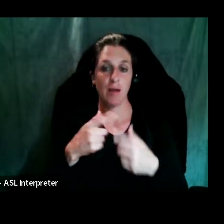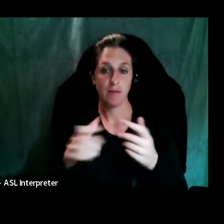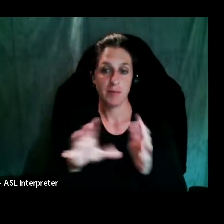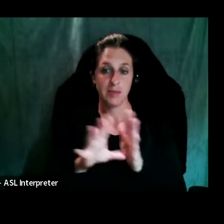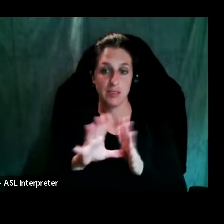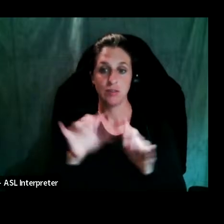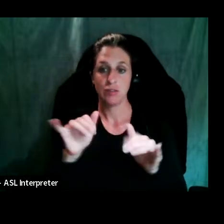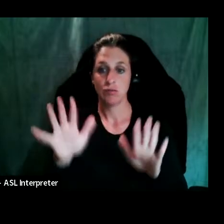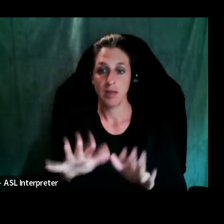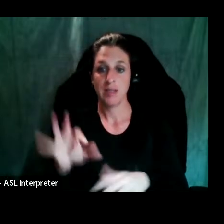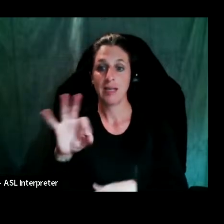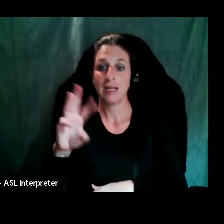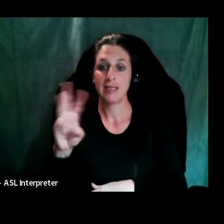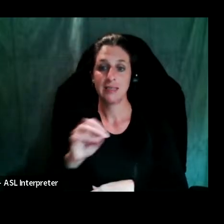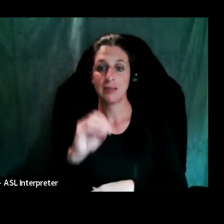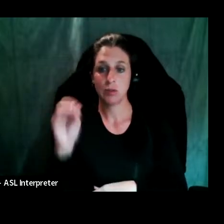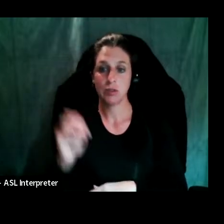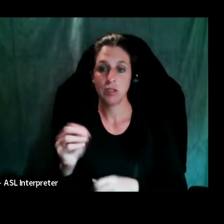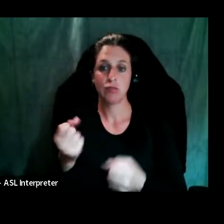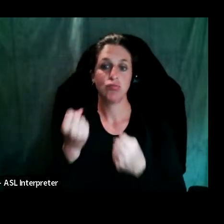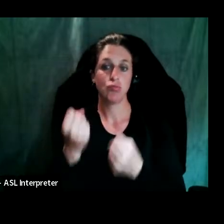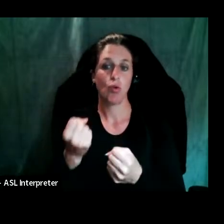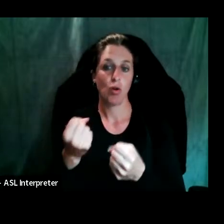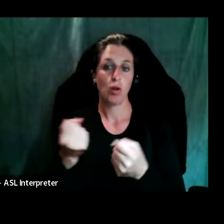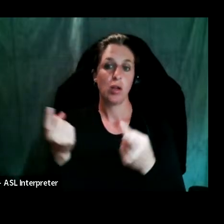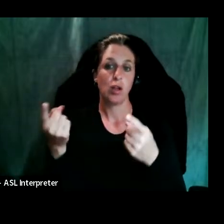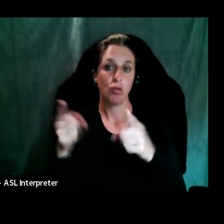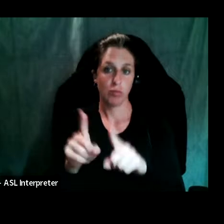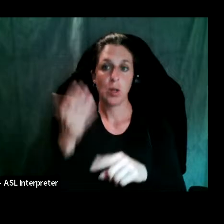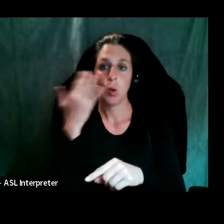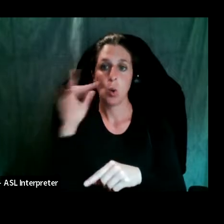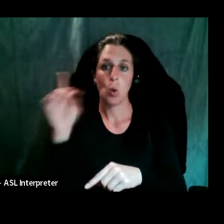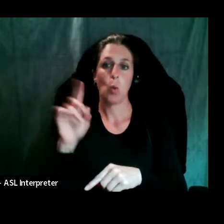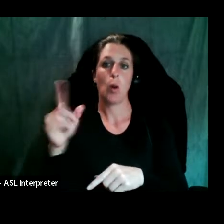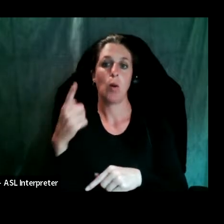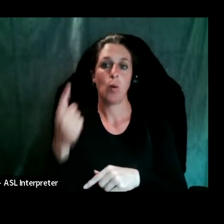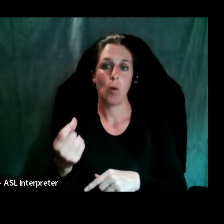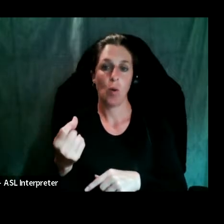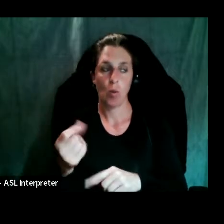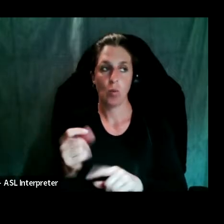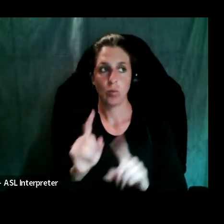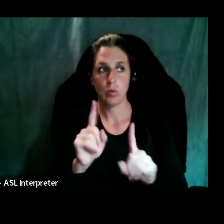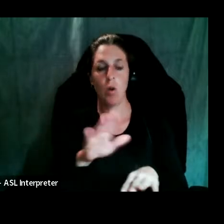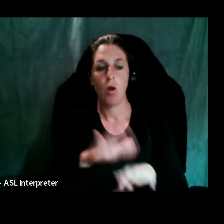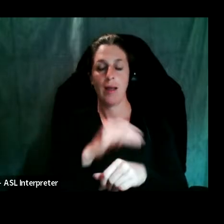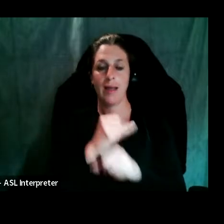or strongly agree that they know where to go on campus to access